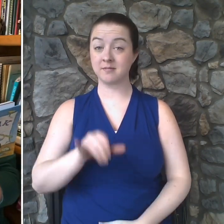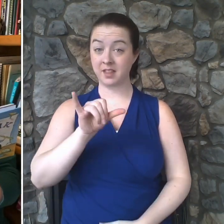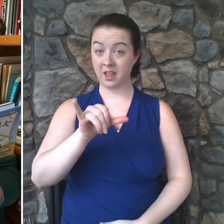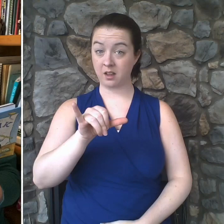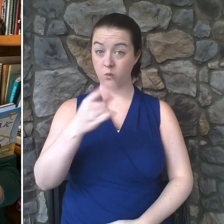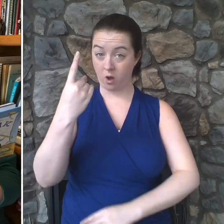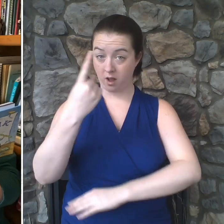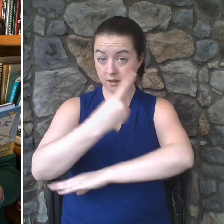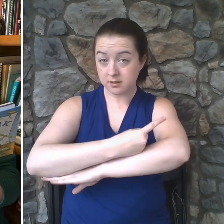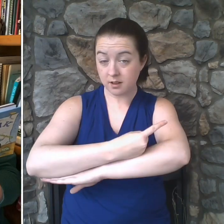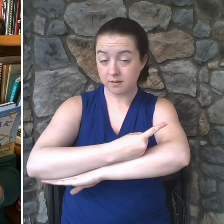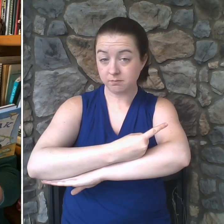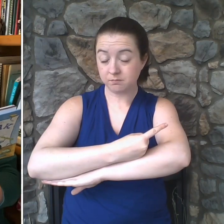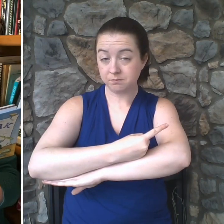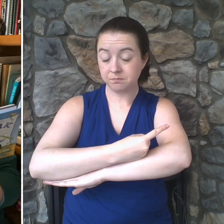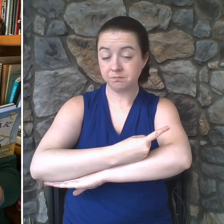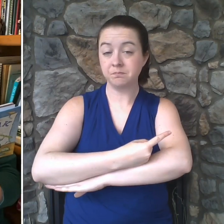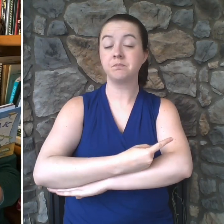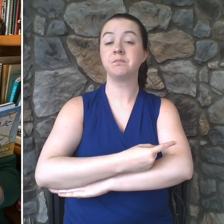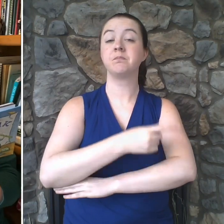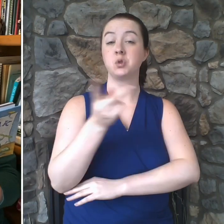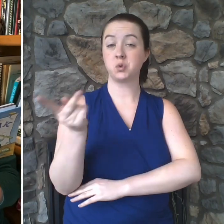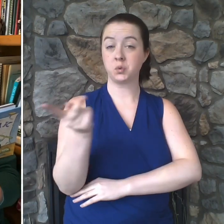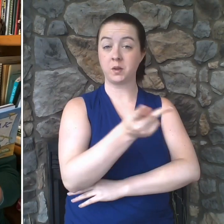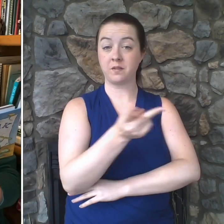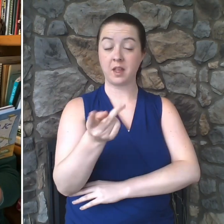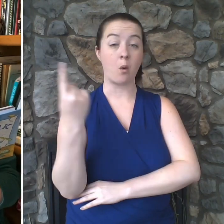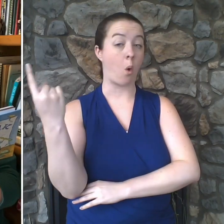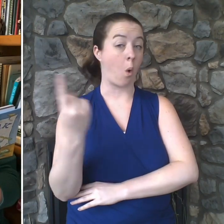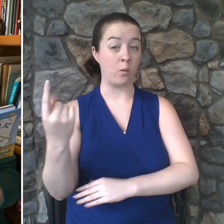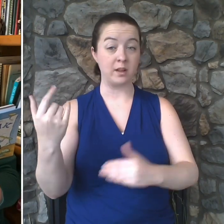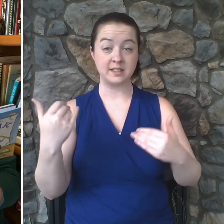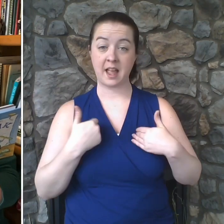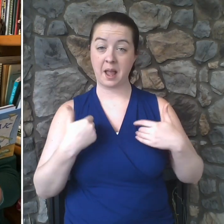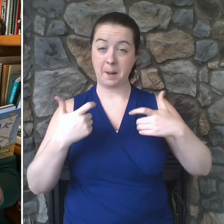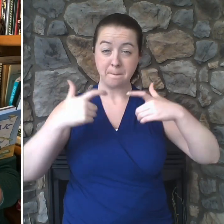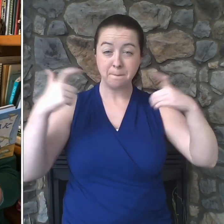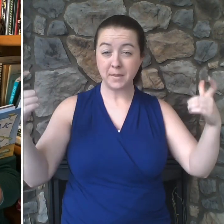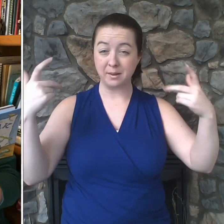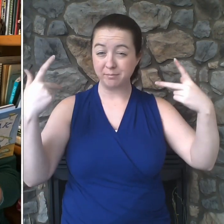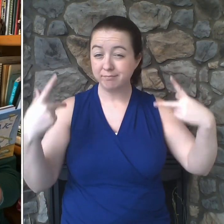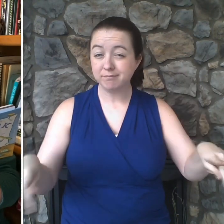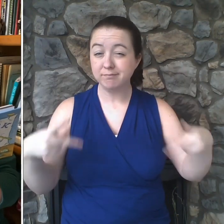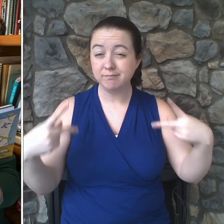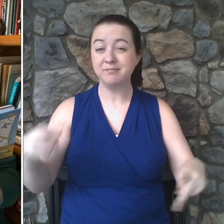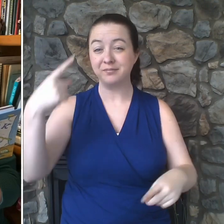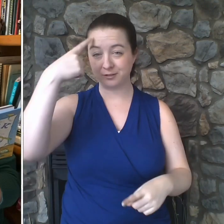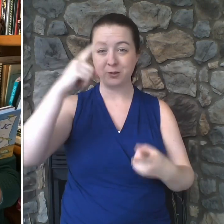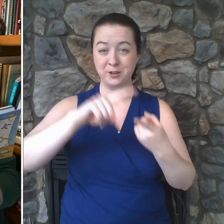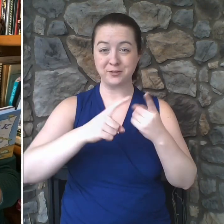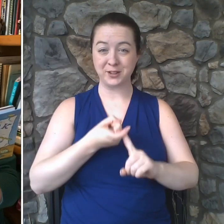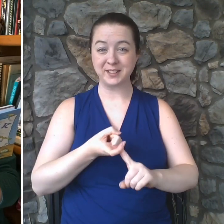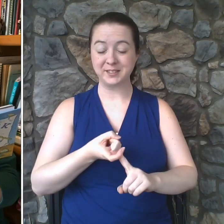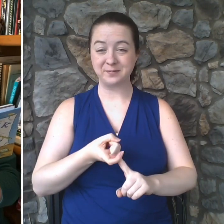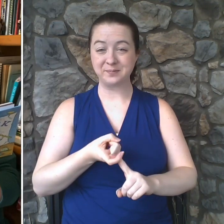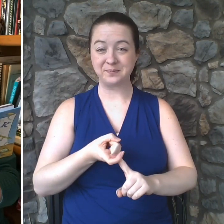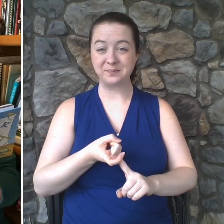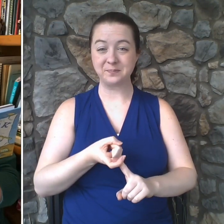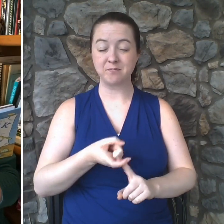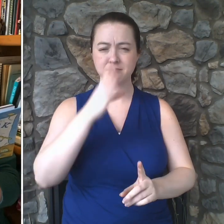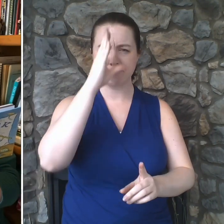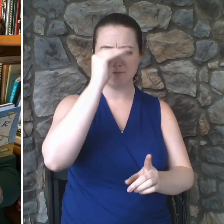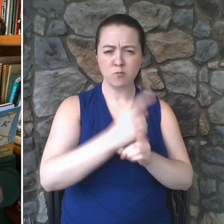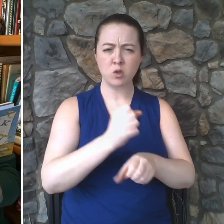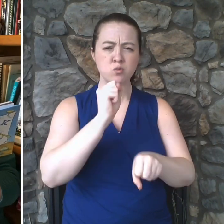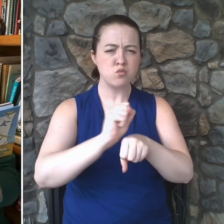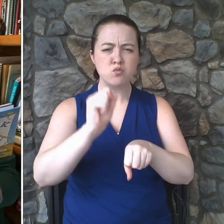On that one day, Pip and Squeak always gave a big party for all their friends. The brothers